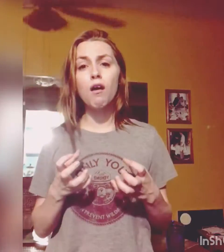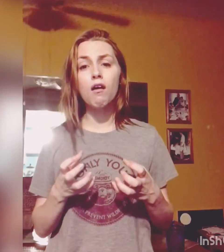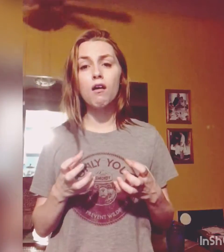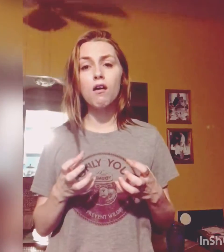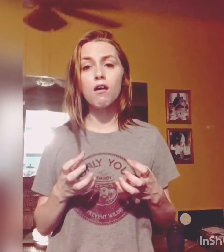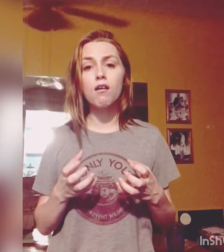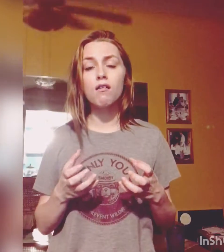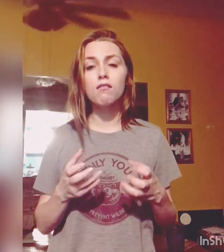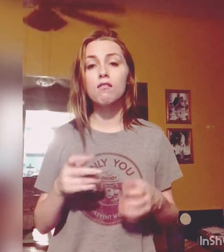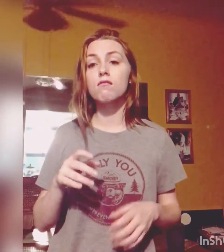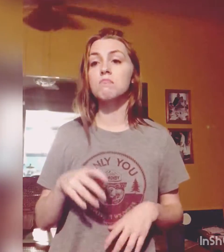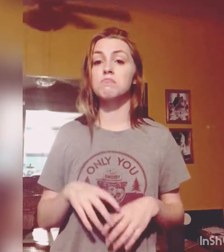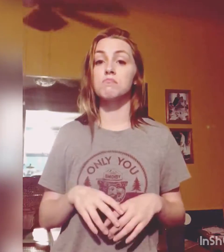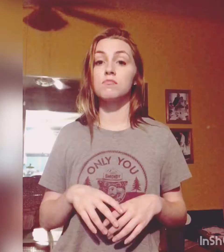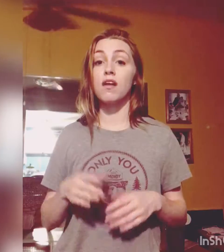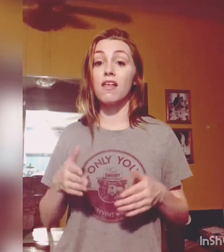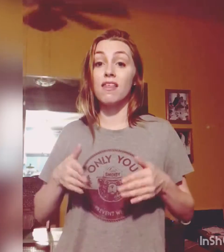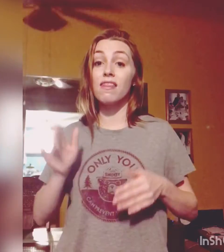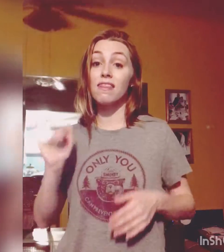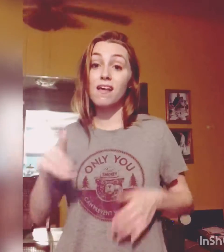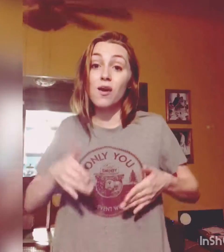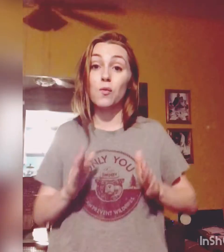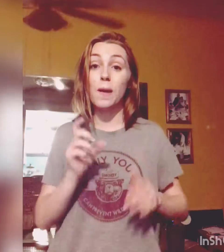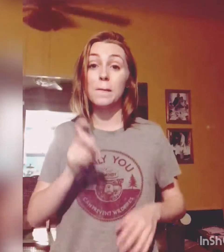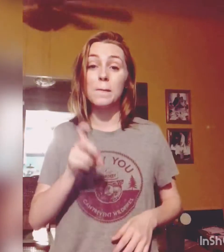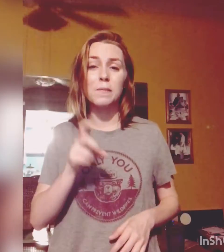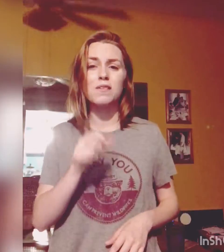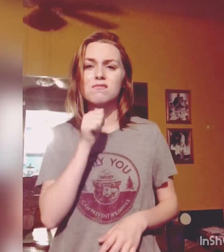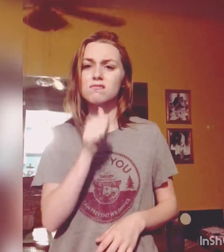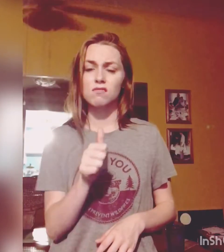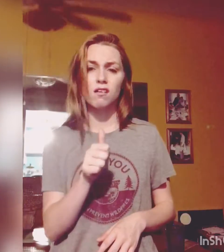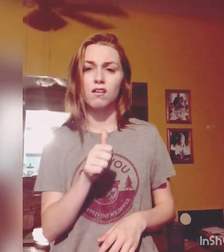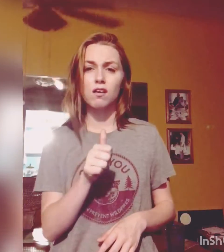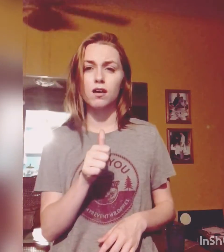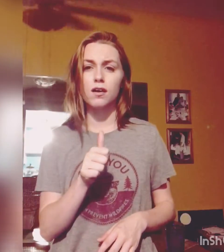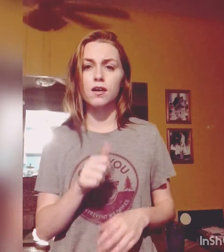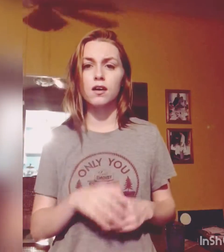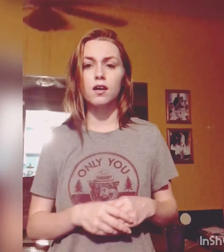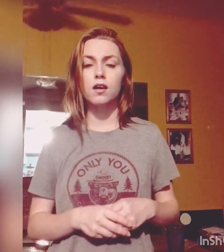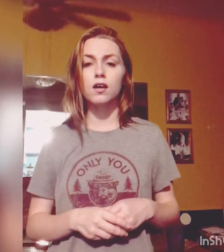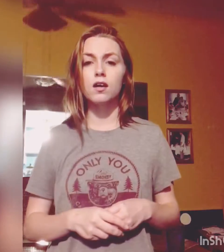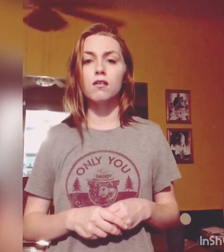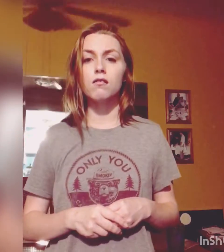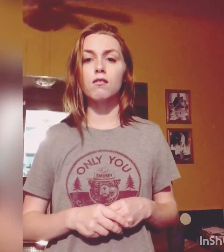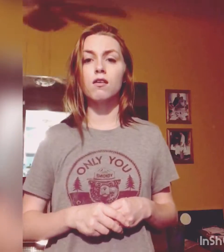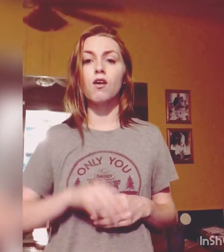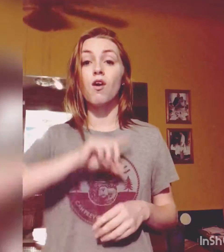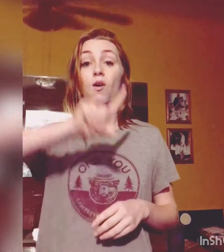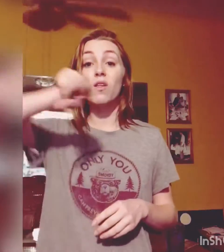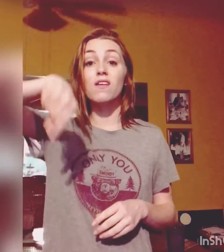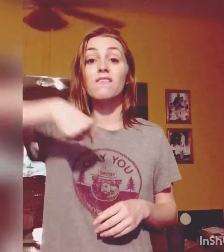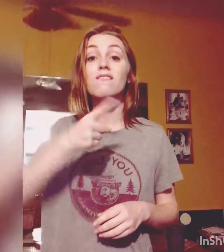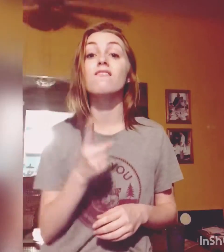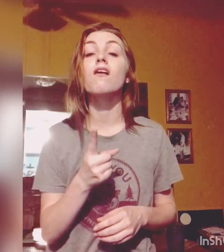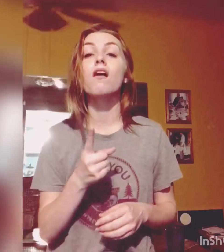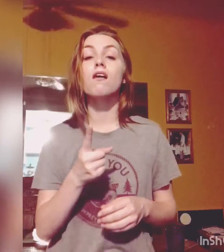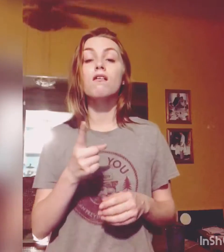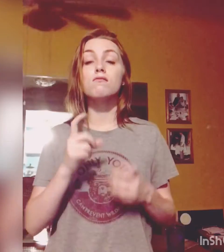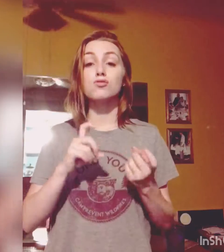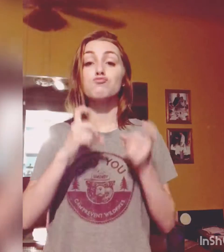does not have to be that way. It does not. We can change the incentive. For starters, there are 2 things we